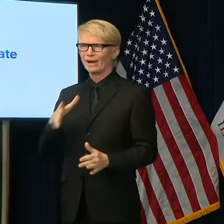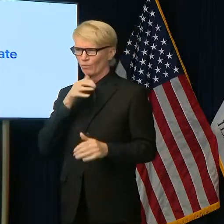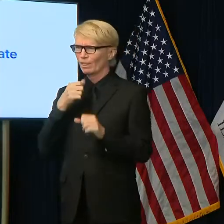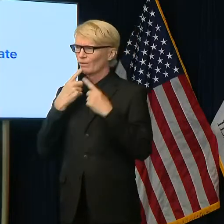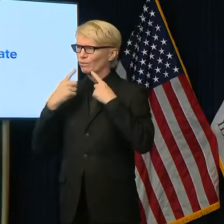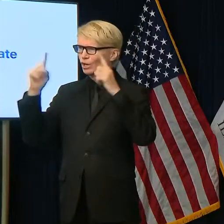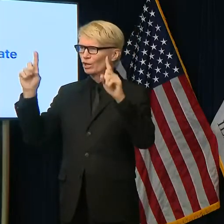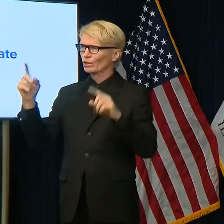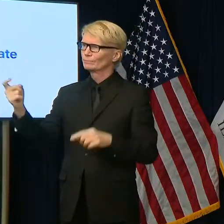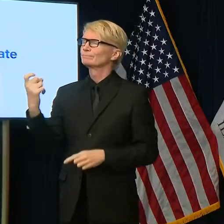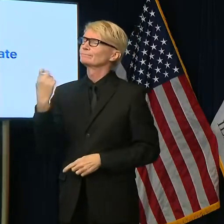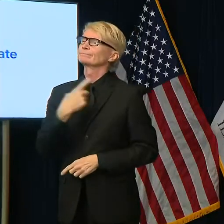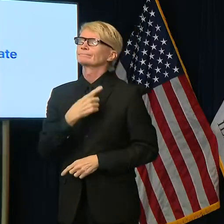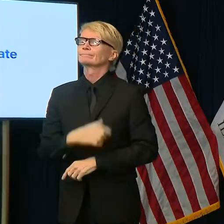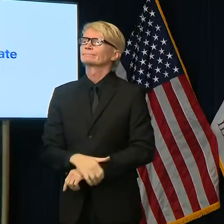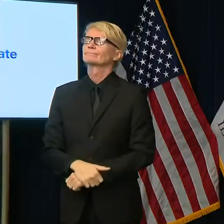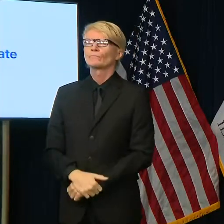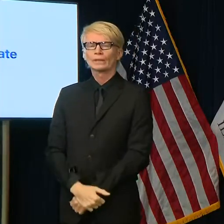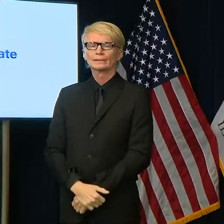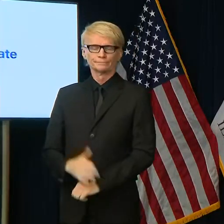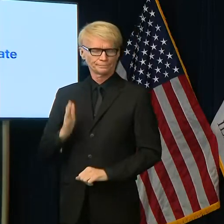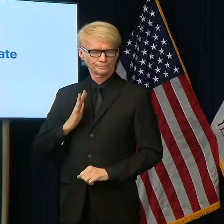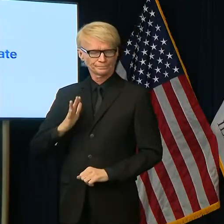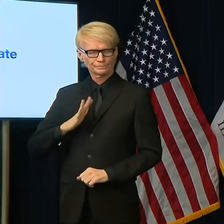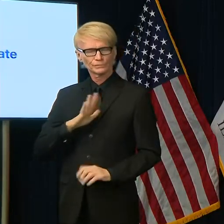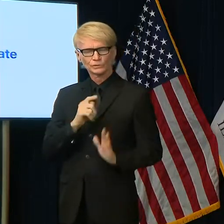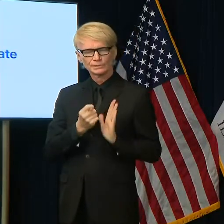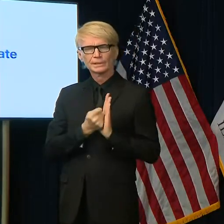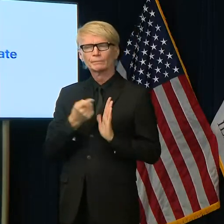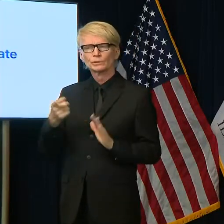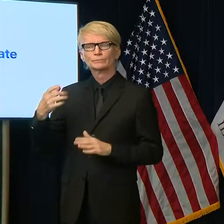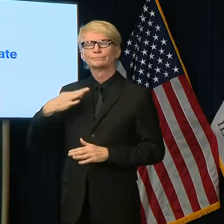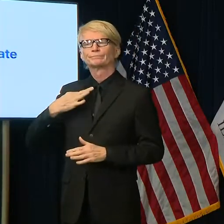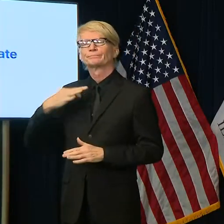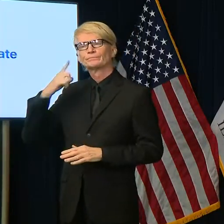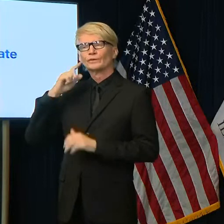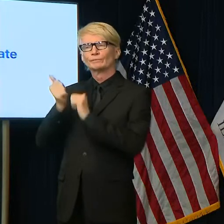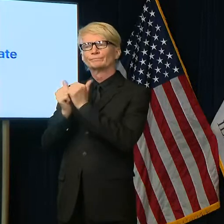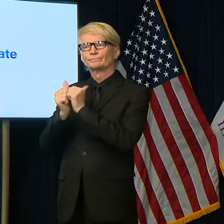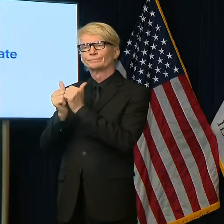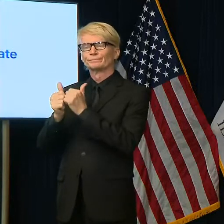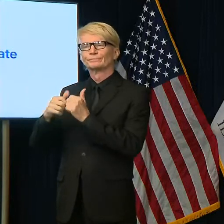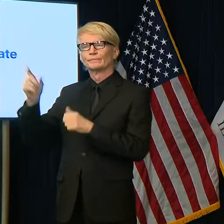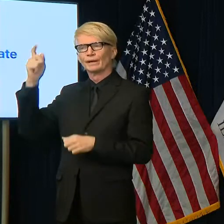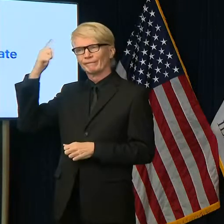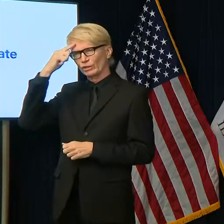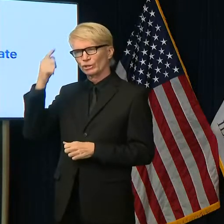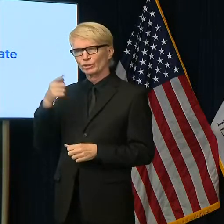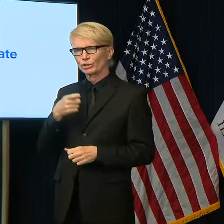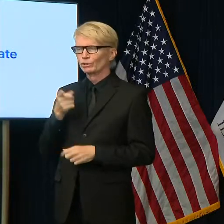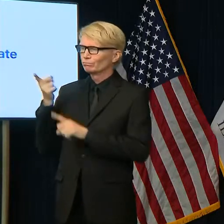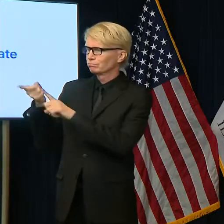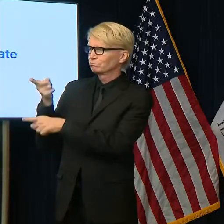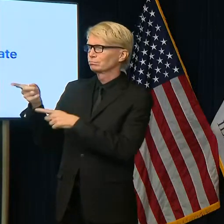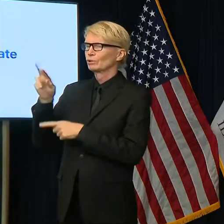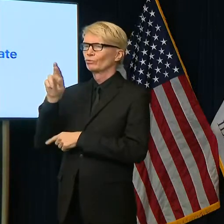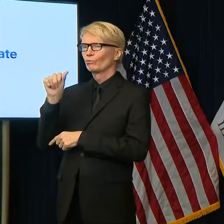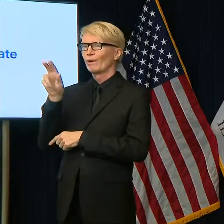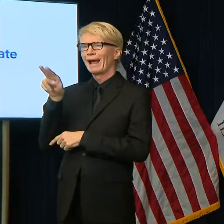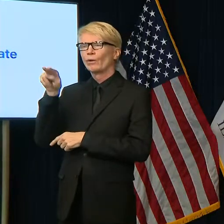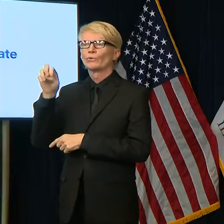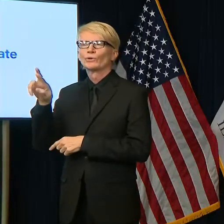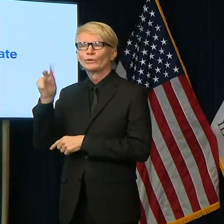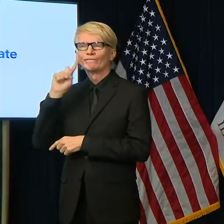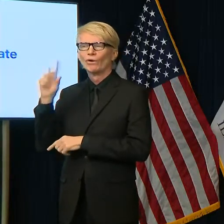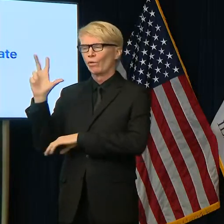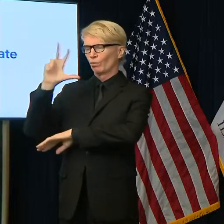Rick's question. When you were running for governor, you skewered the Rauner administration for taking 3 days to do the site visit